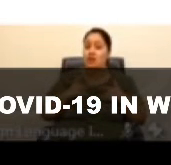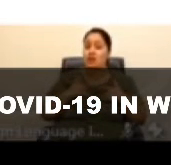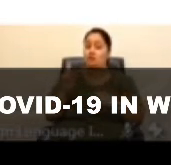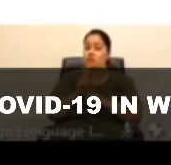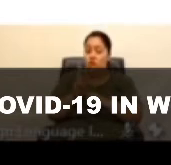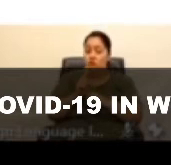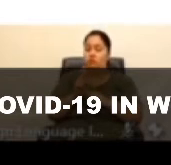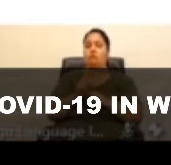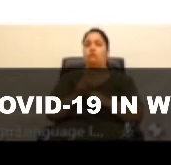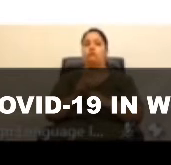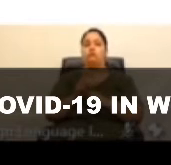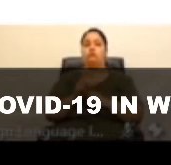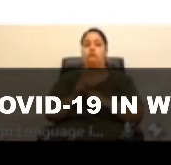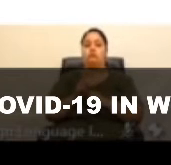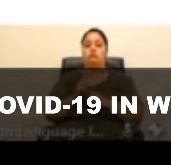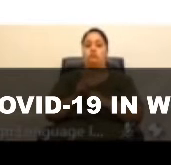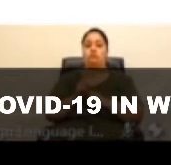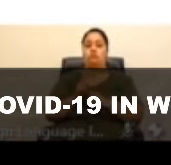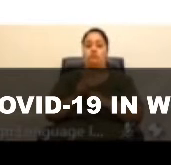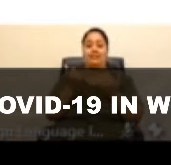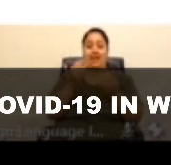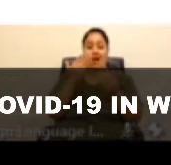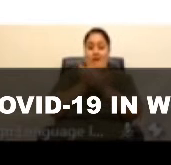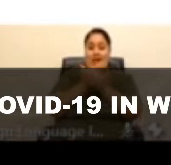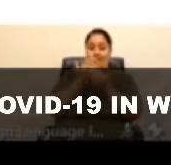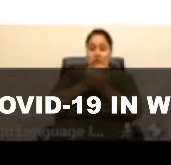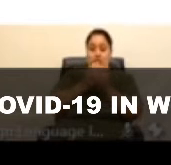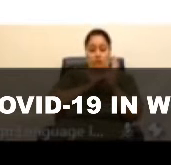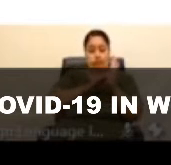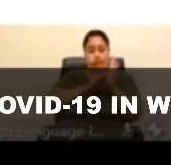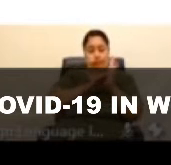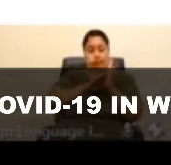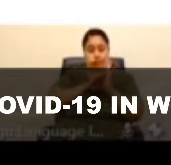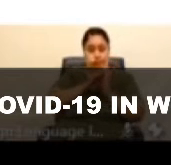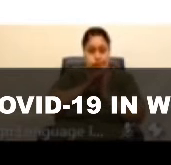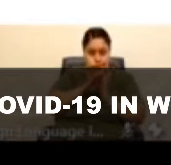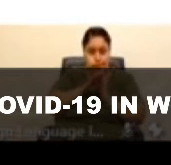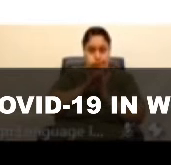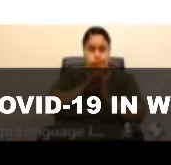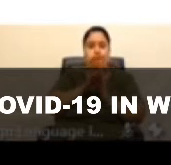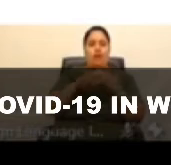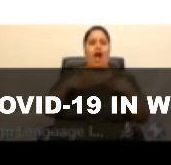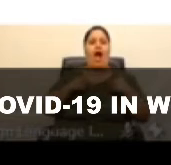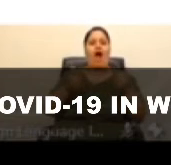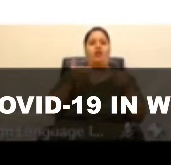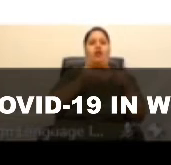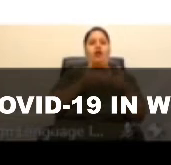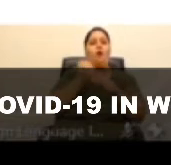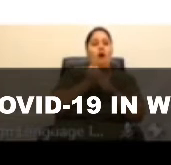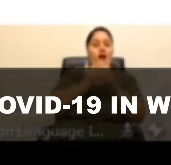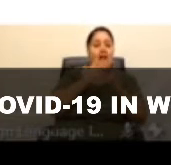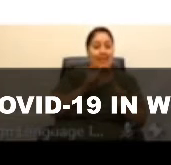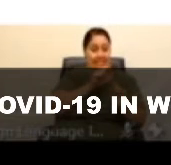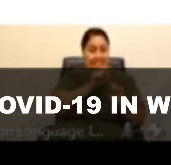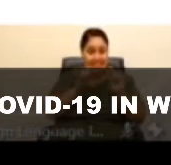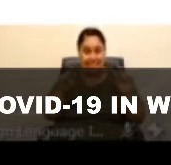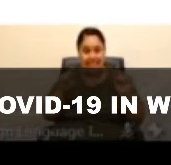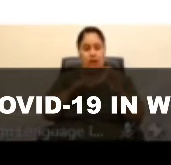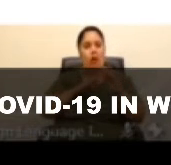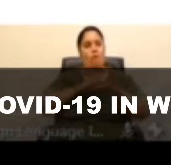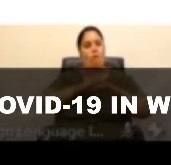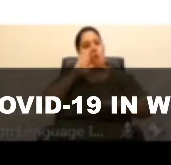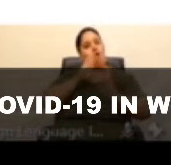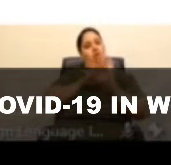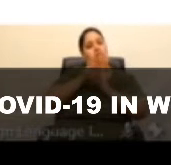is because as cases increase, the cases amongst healthcare workers also increase. So we have now